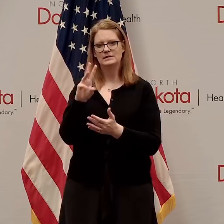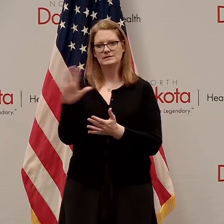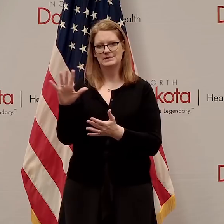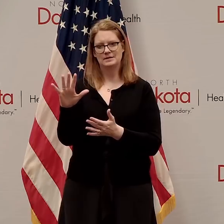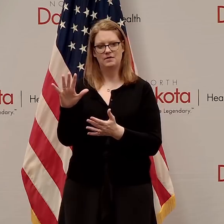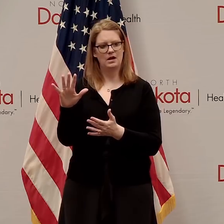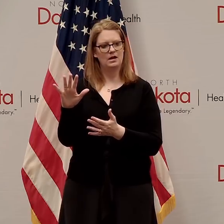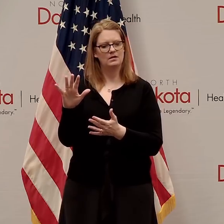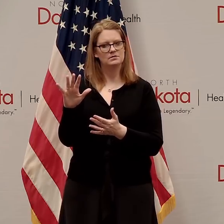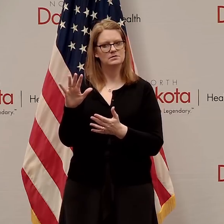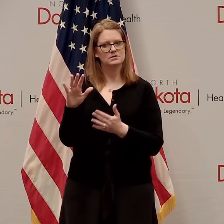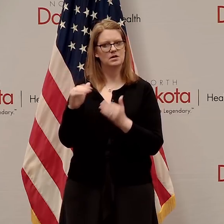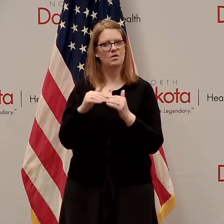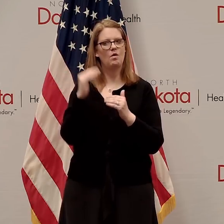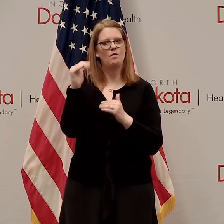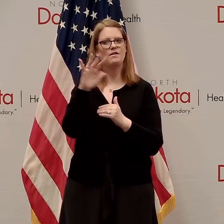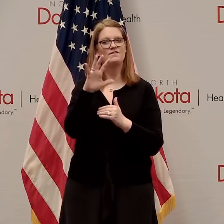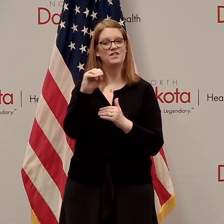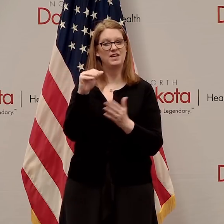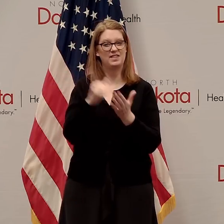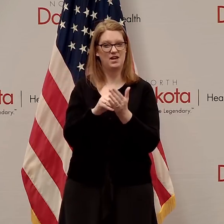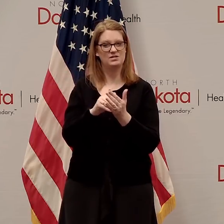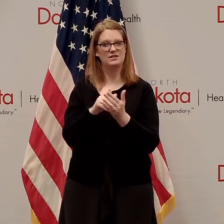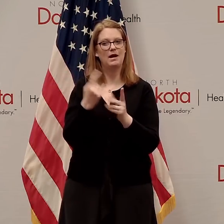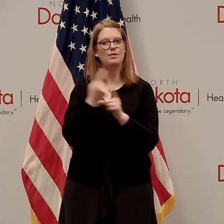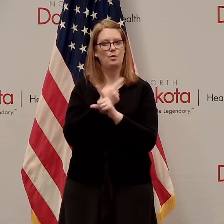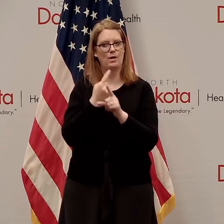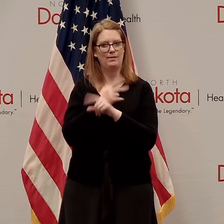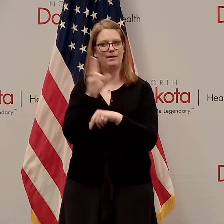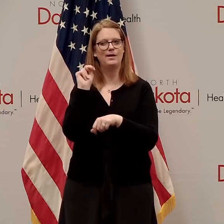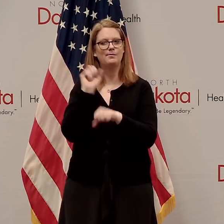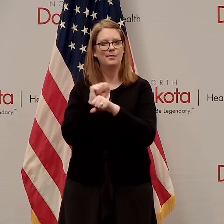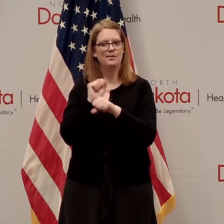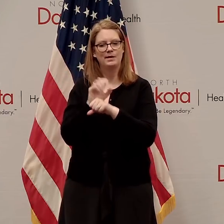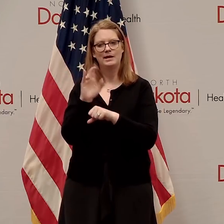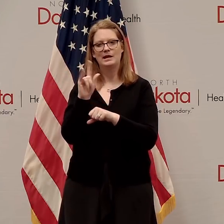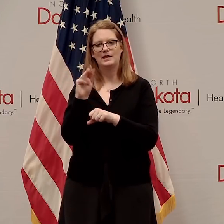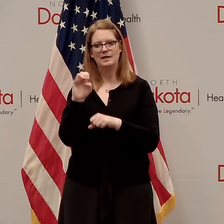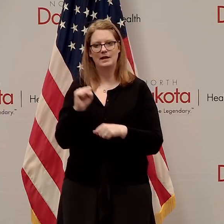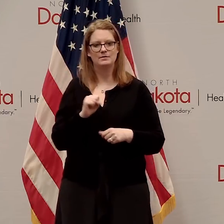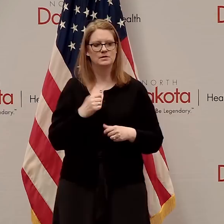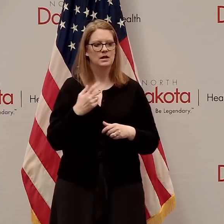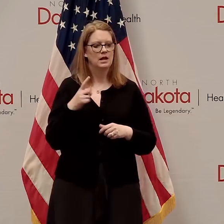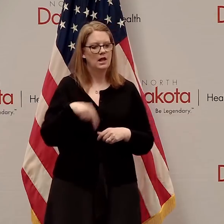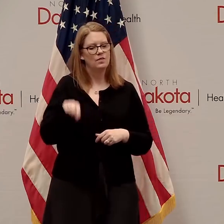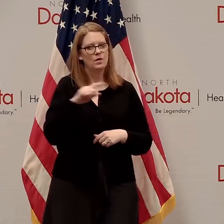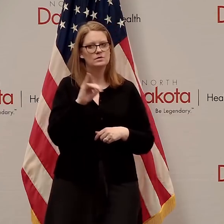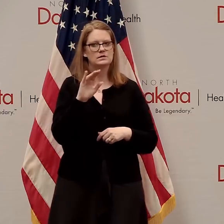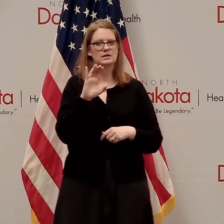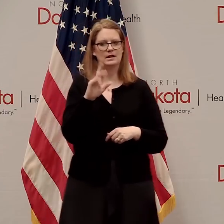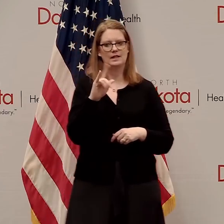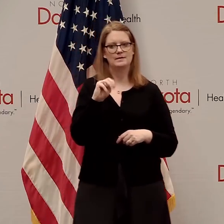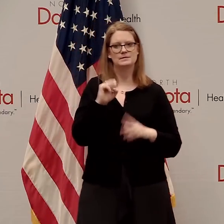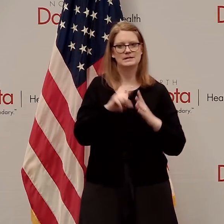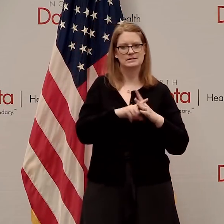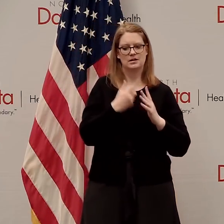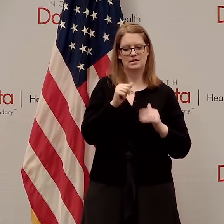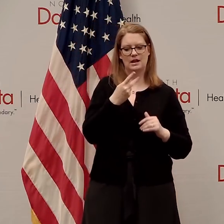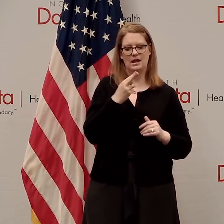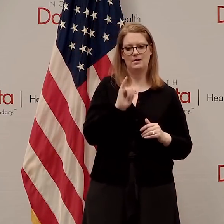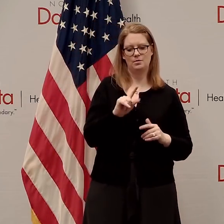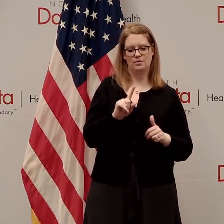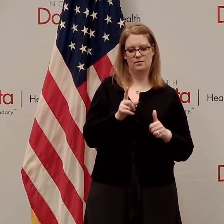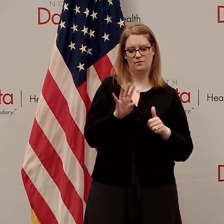51,065, so breaking the 50K mark on regular claims. And on the new programs that both started on April 4th, the pandemic